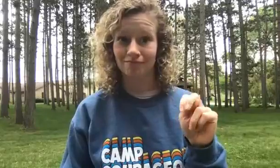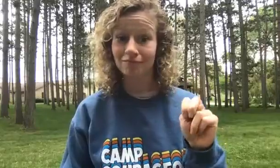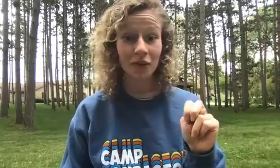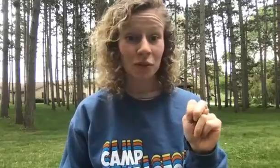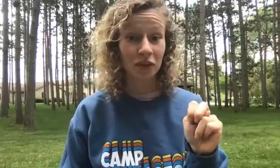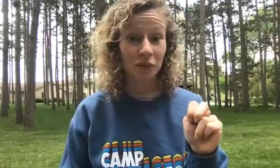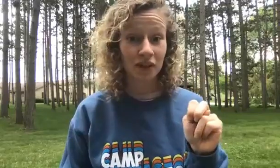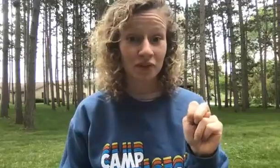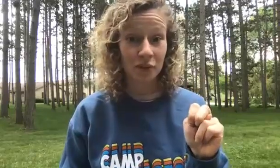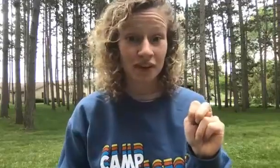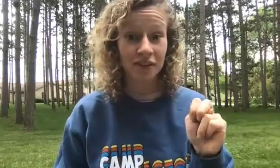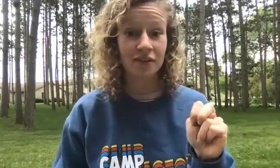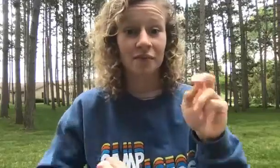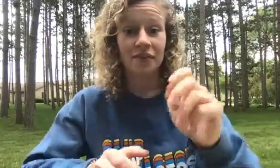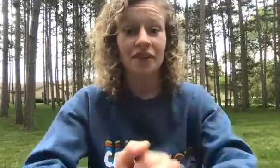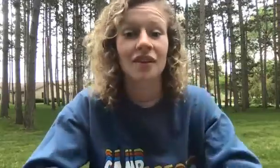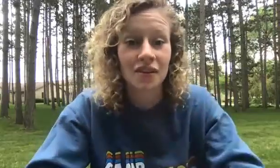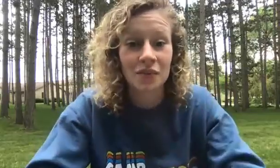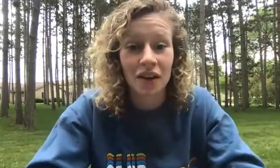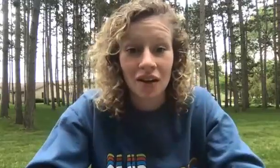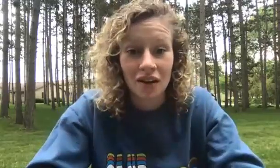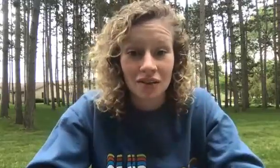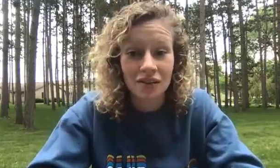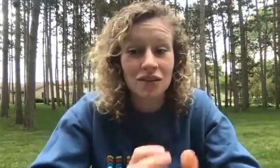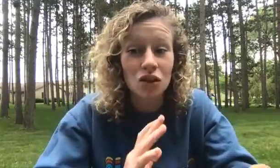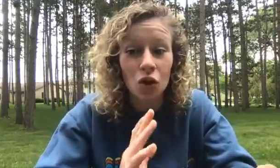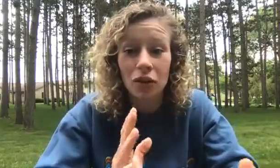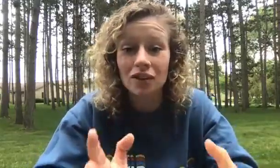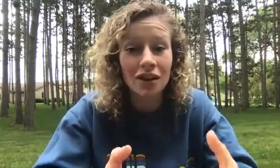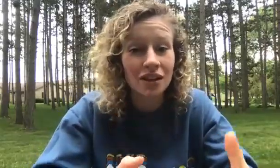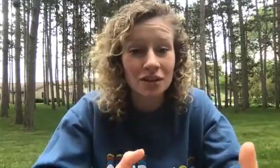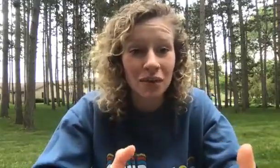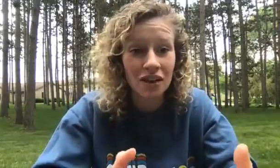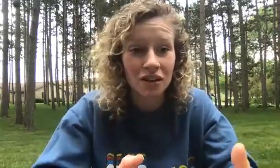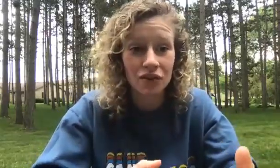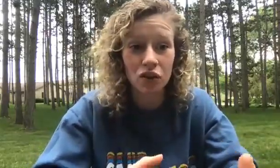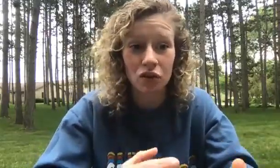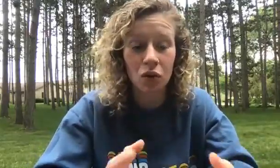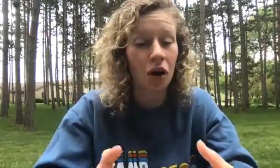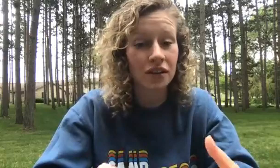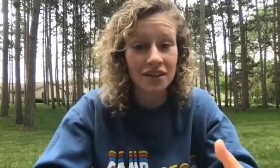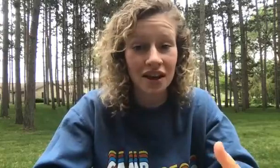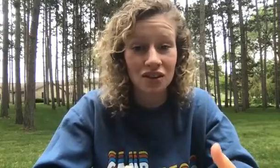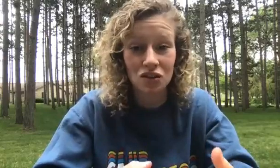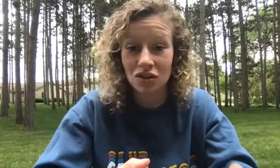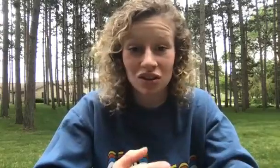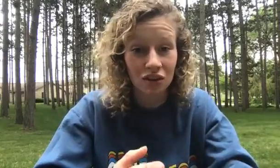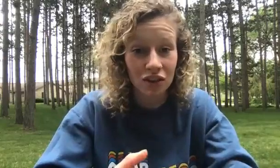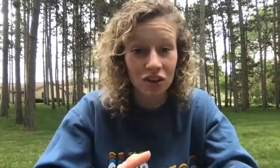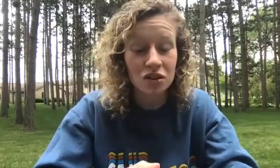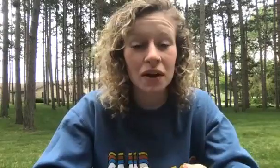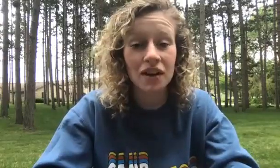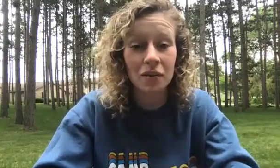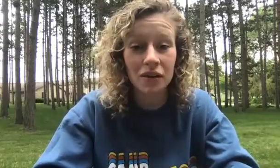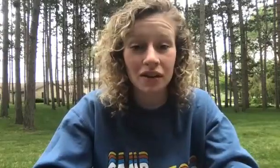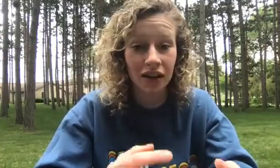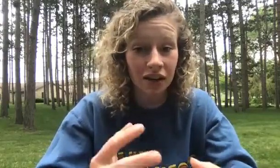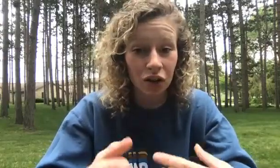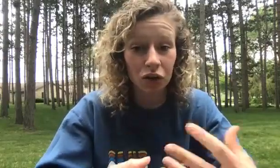I'm a little bit out of practice. So it doesn't matter if you don't know all the signs, you can still finger spell them and kind of go